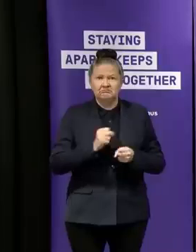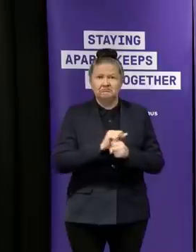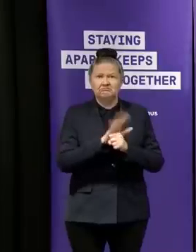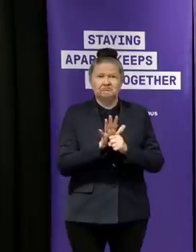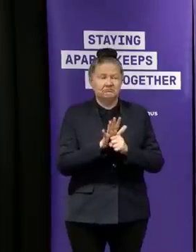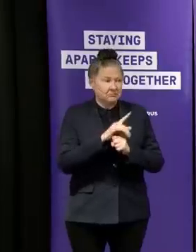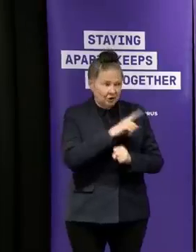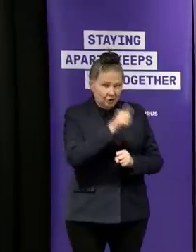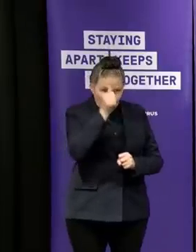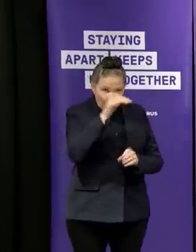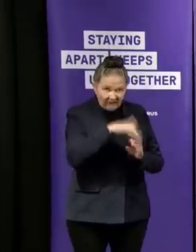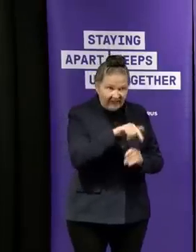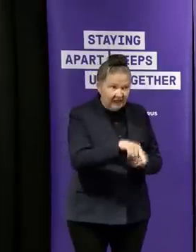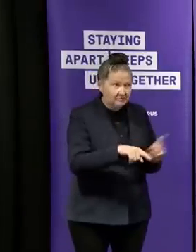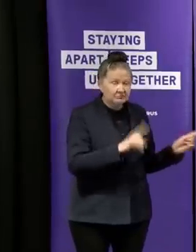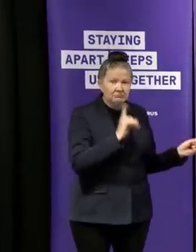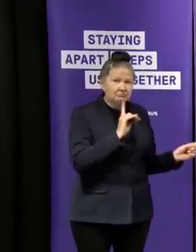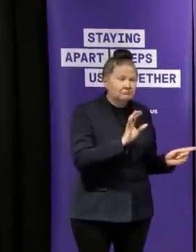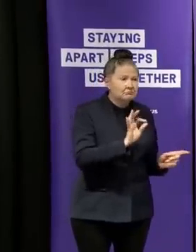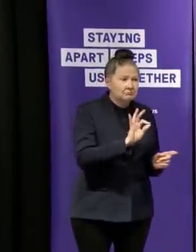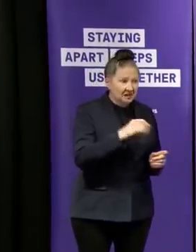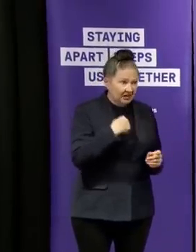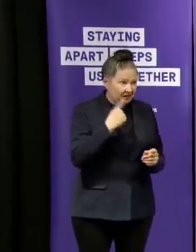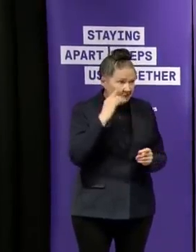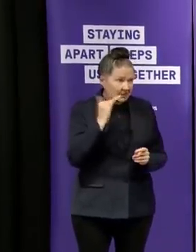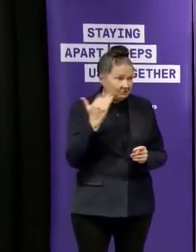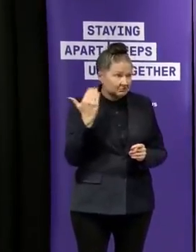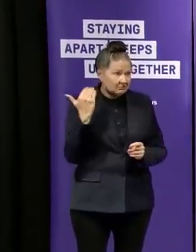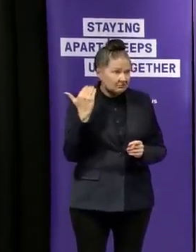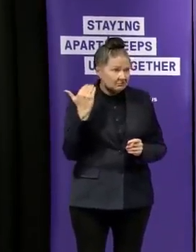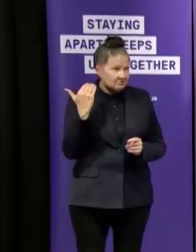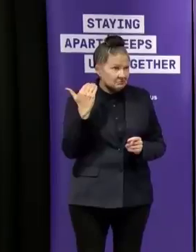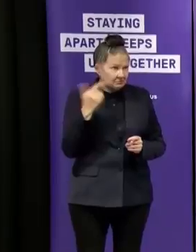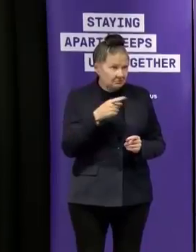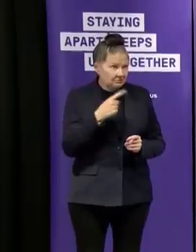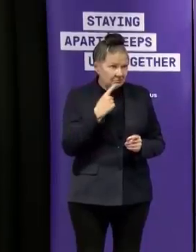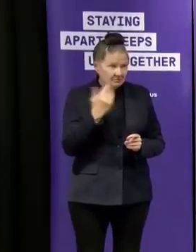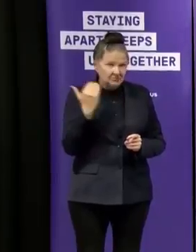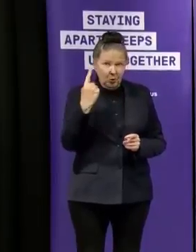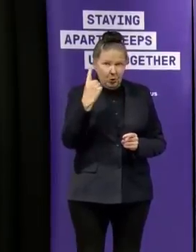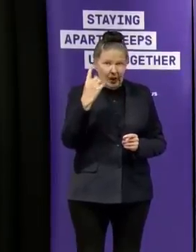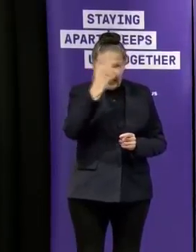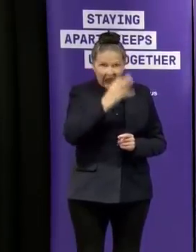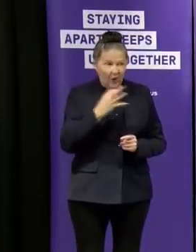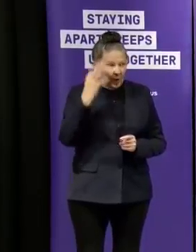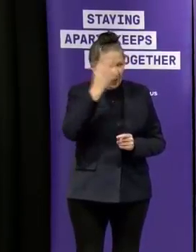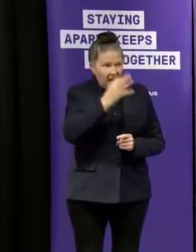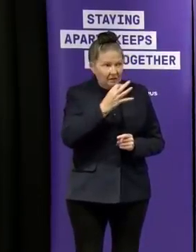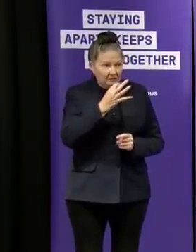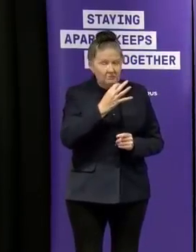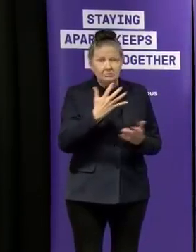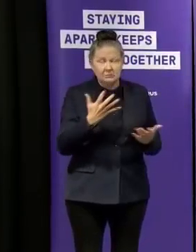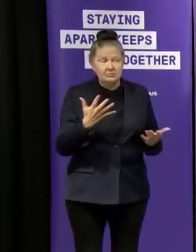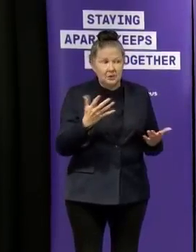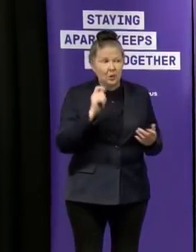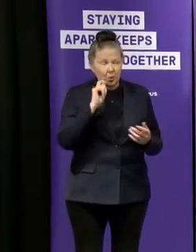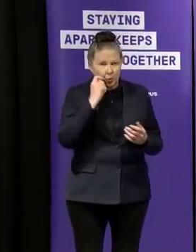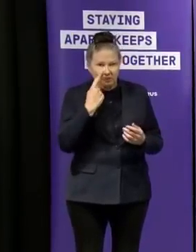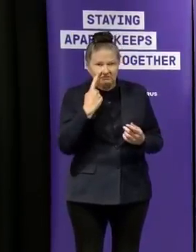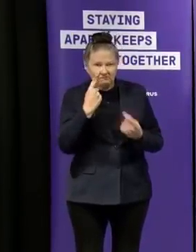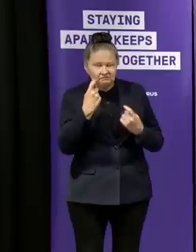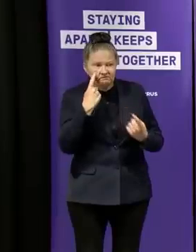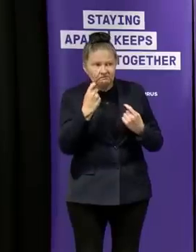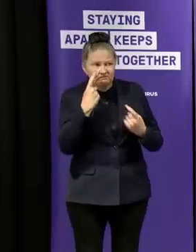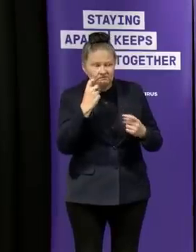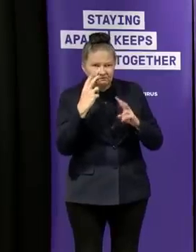cluster. No, I presume that's just come through the team now. They posted the last an hour ago. There you go. So that'll be investigated. Obviously,